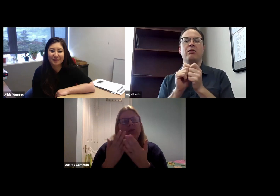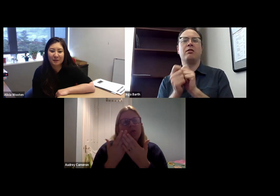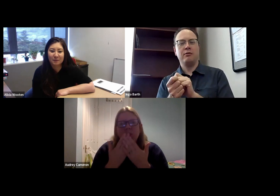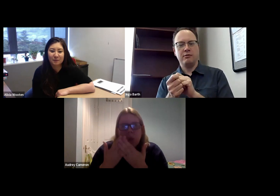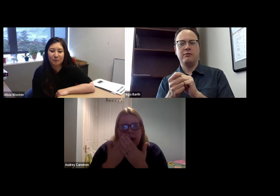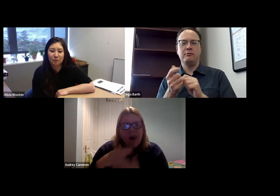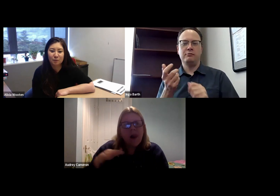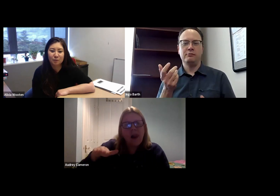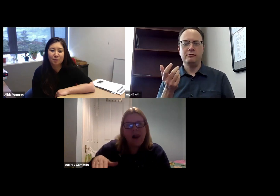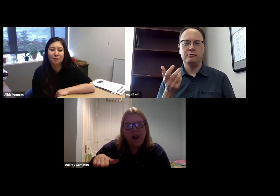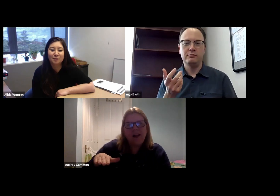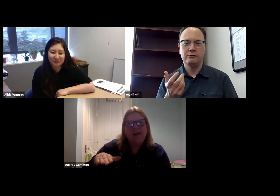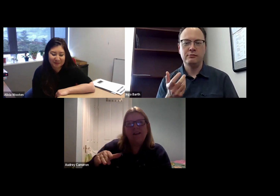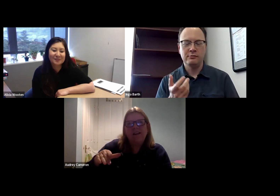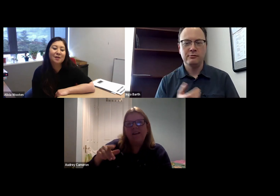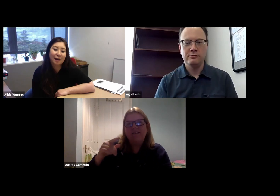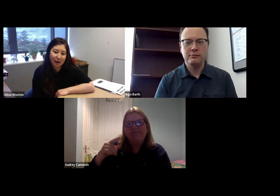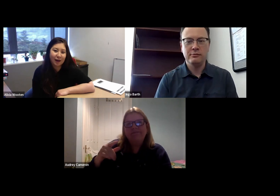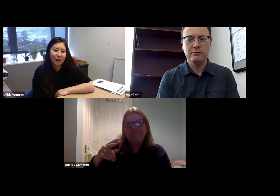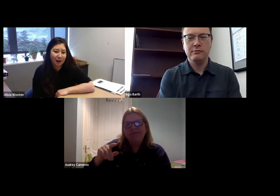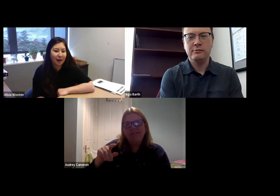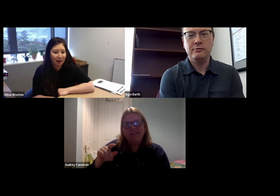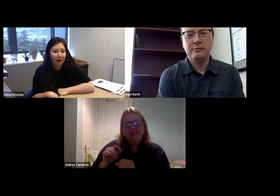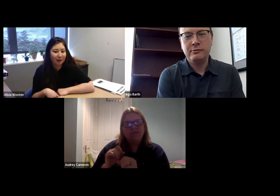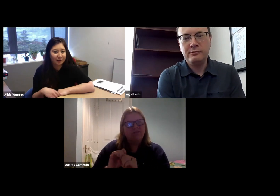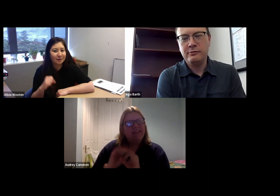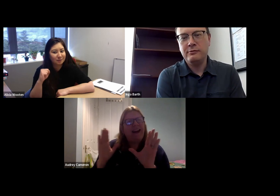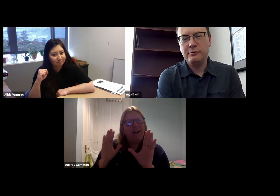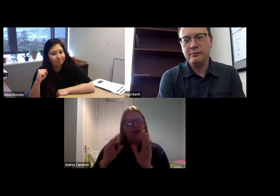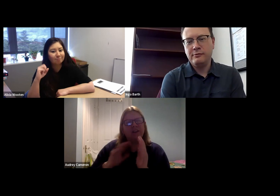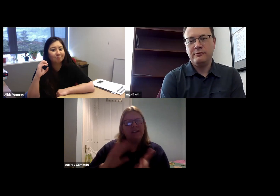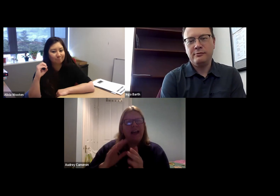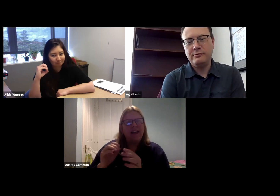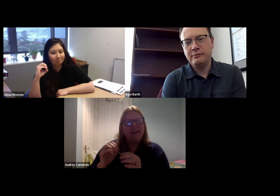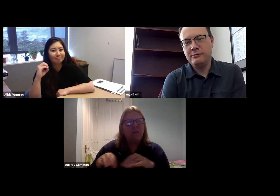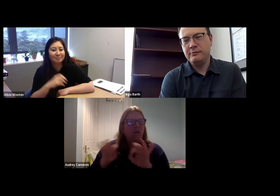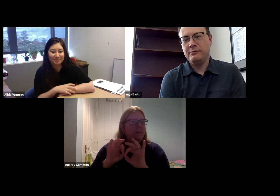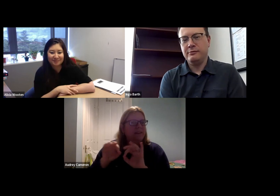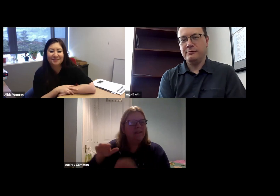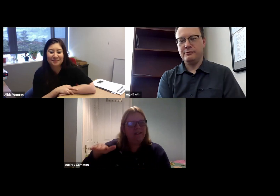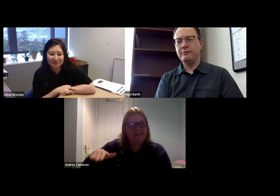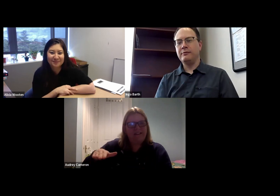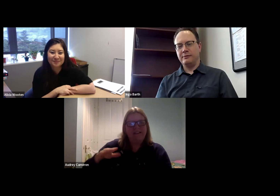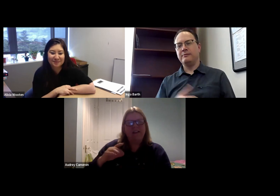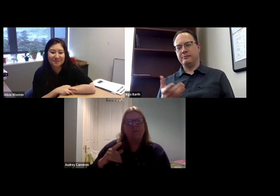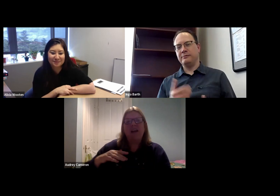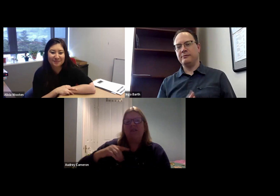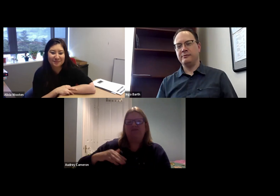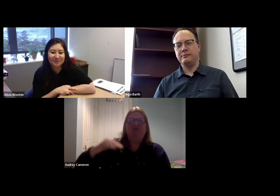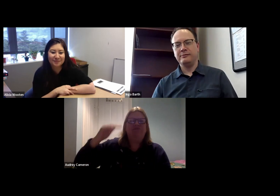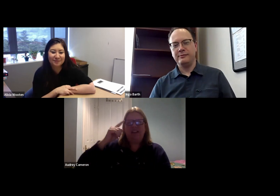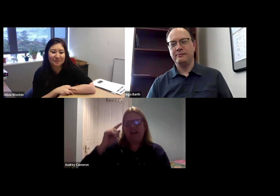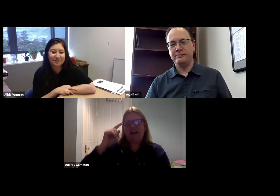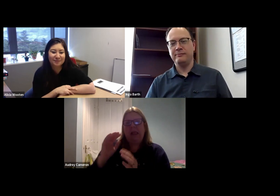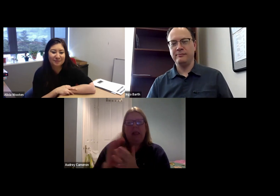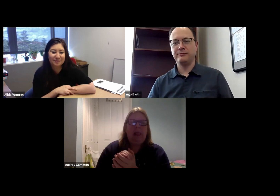So this is Ingo. So what you were saying about having your elbow up is important to understand what's orbiting around the planet instead